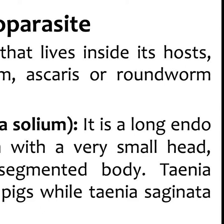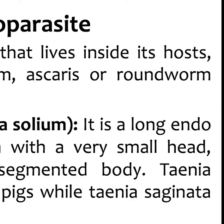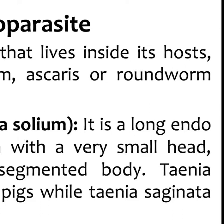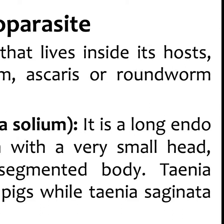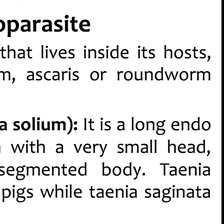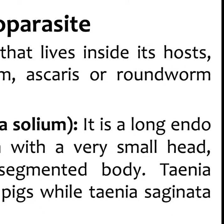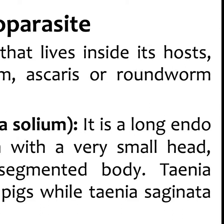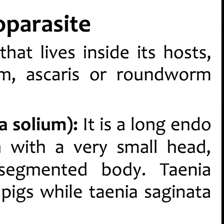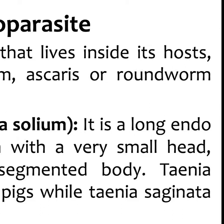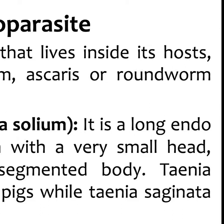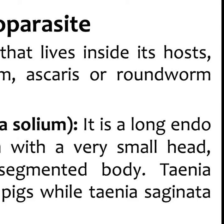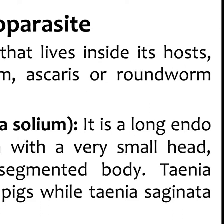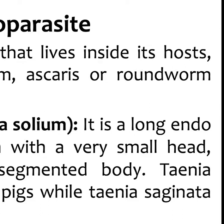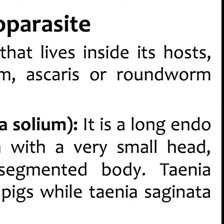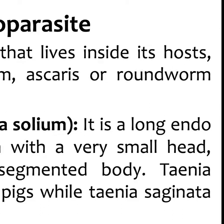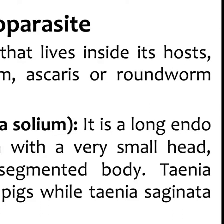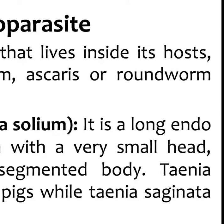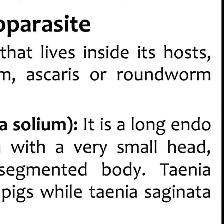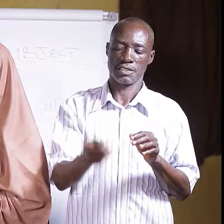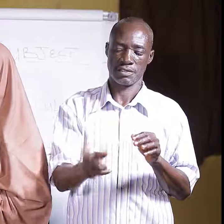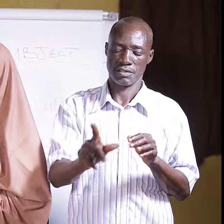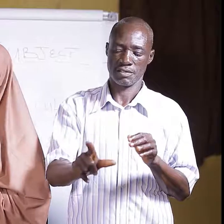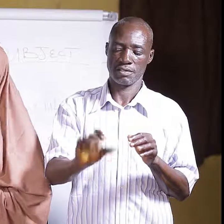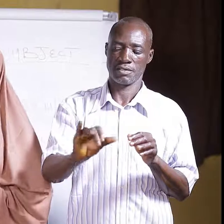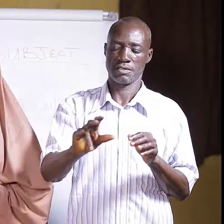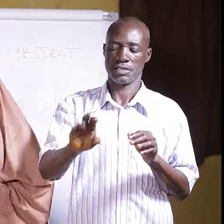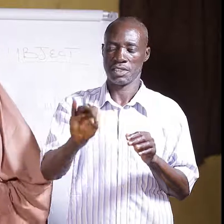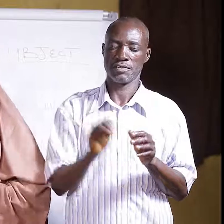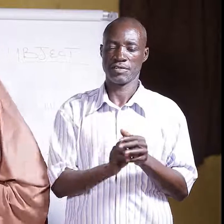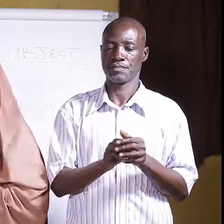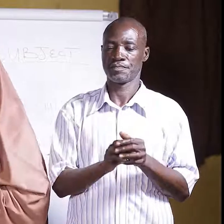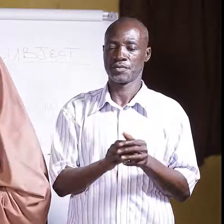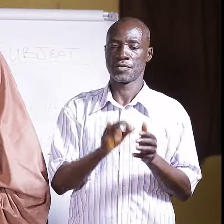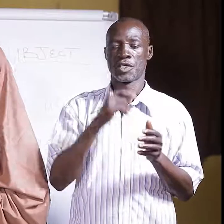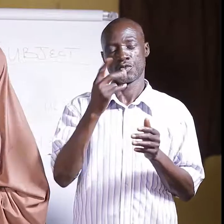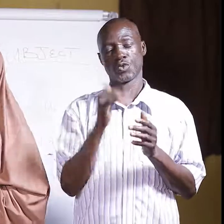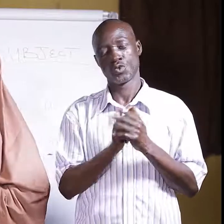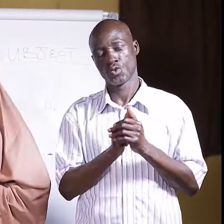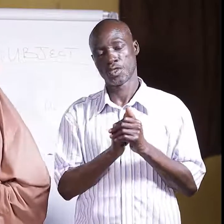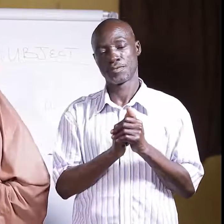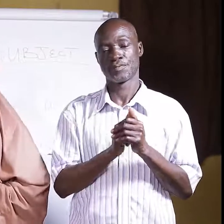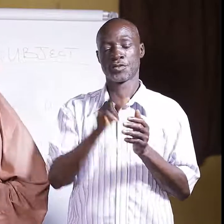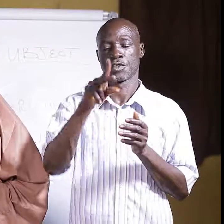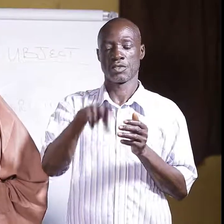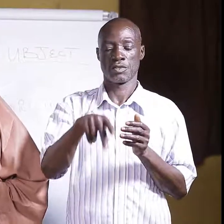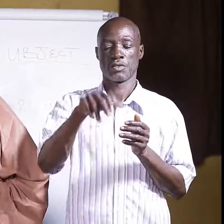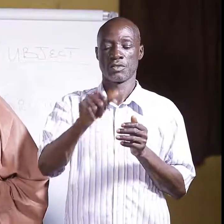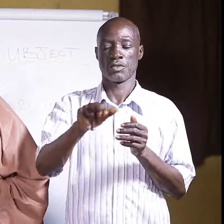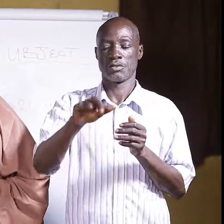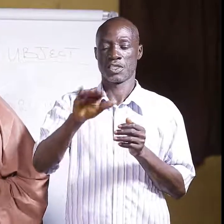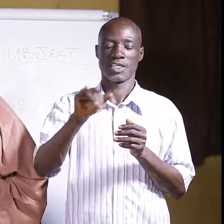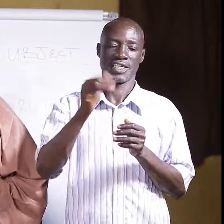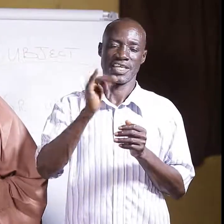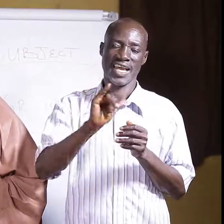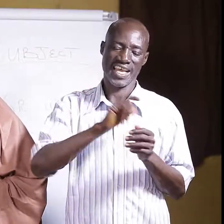roundworm, and liver flock. As I earlier mentioned in definition, I said parasites, they are organisms